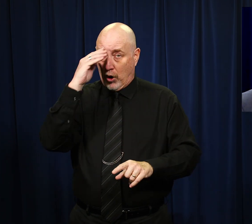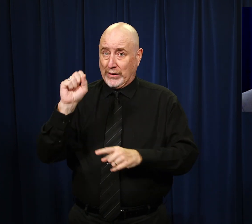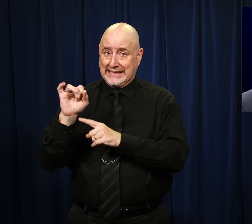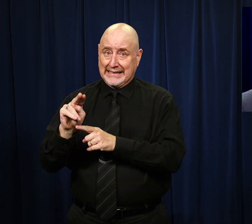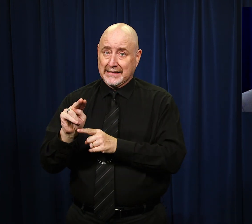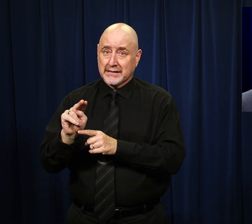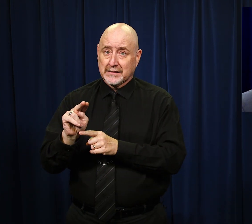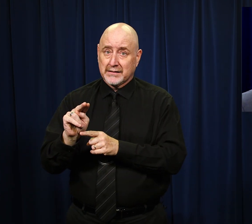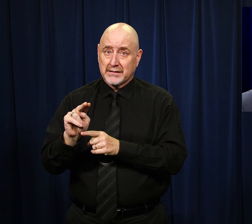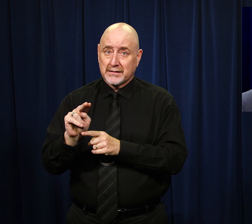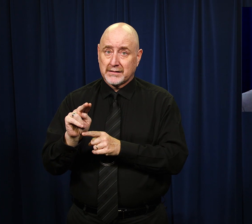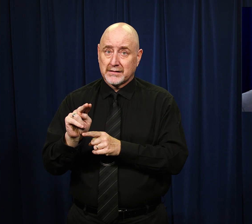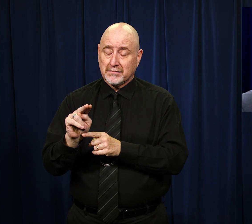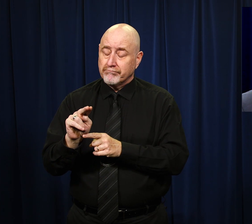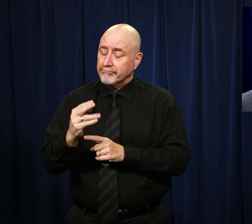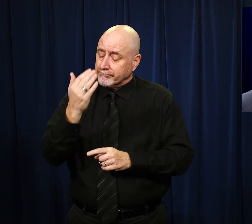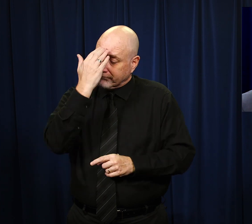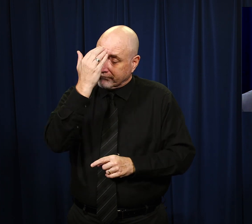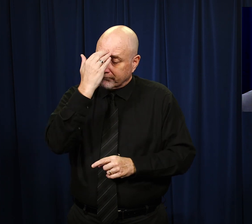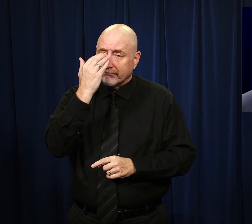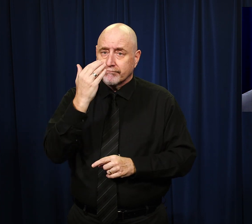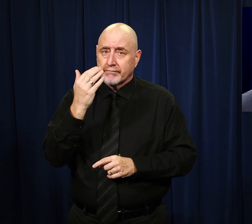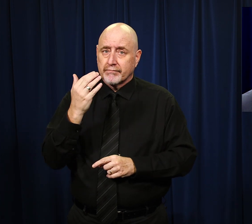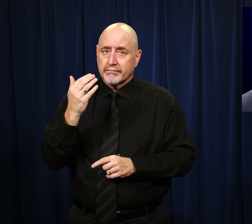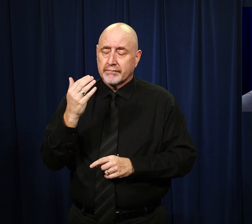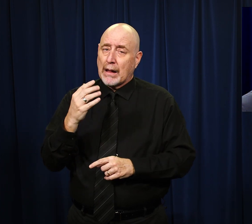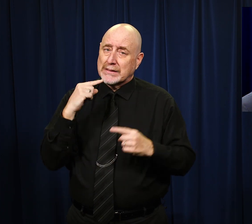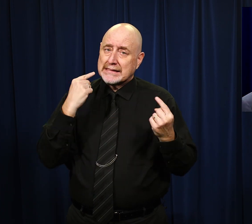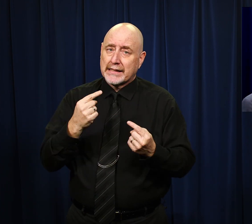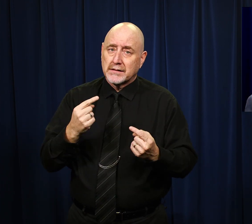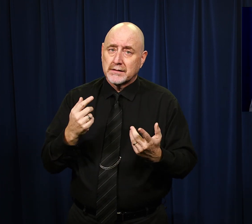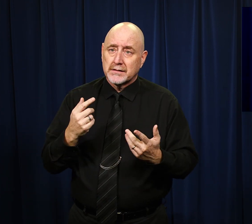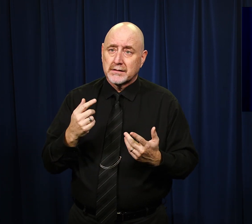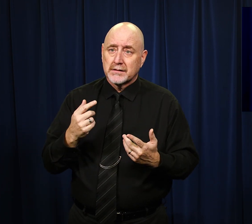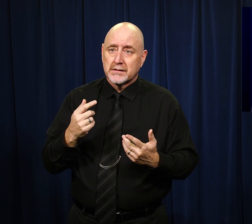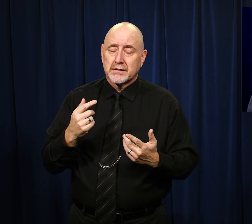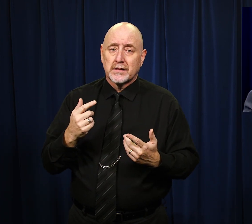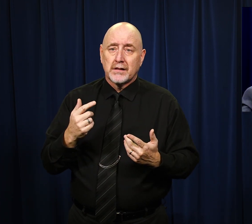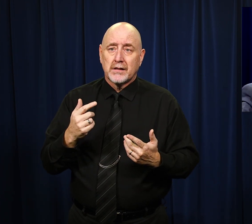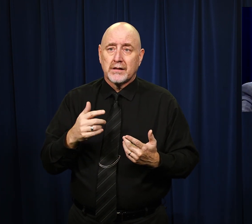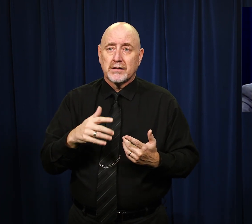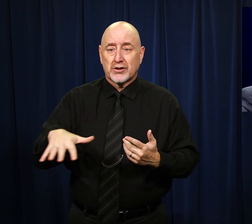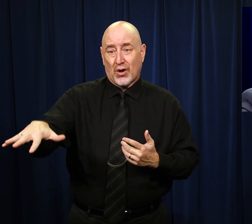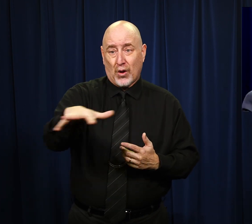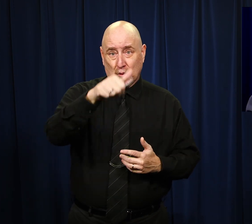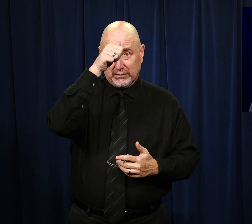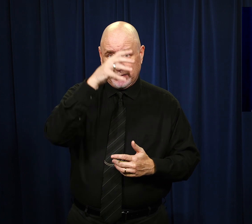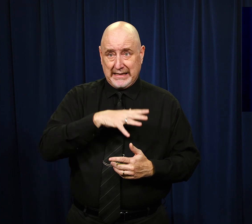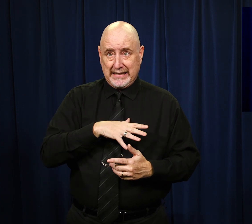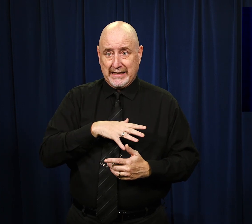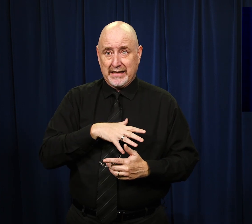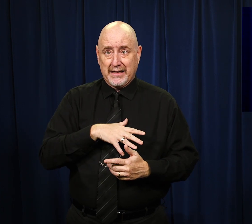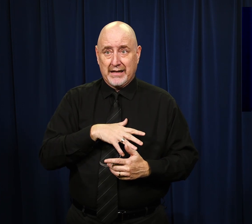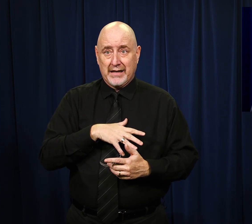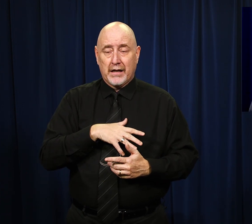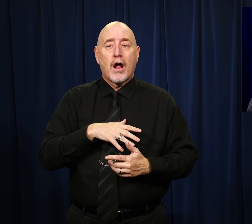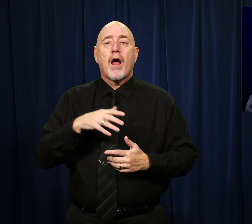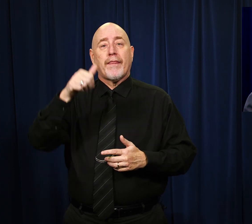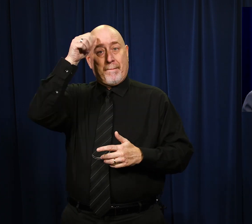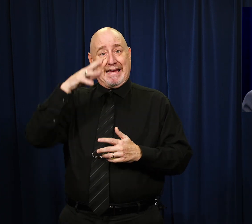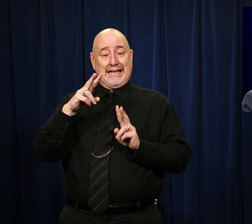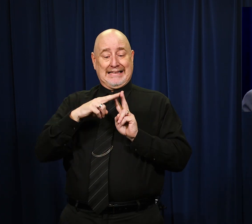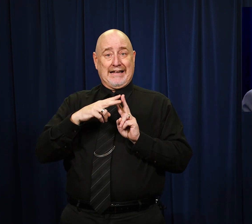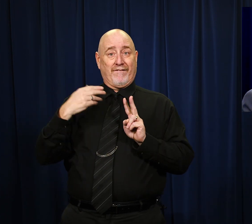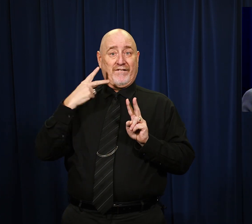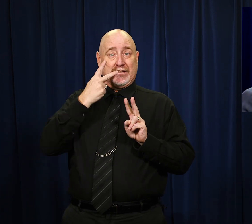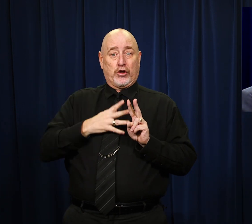sin. We do know that that was sin. And so these men now are going to reach out and bring Lot back into the